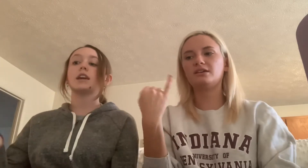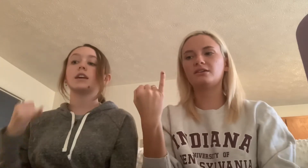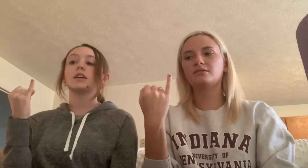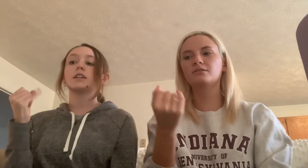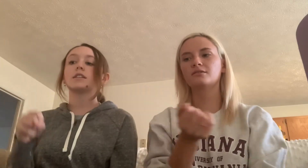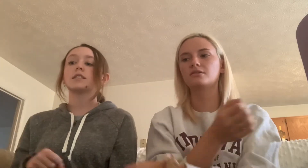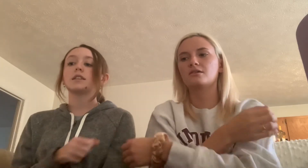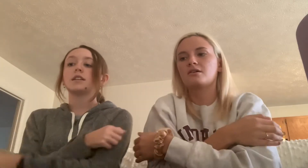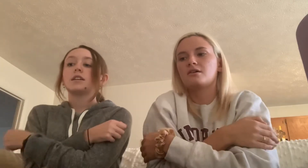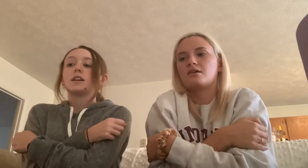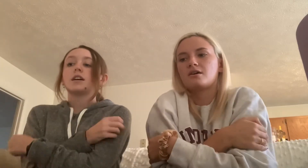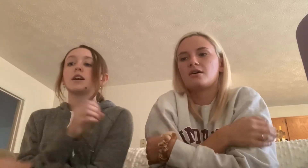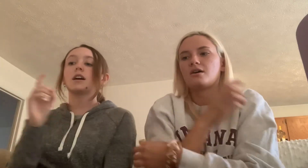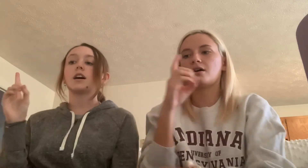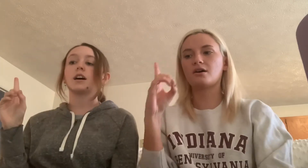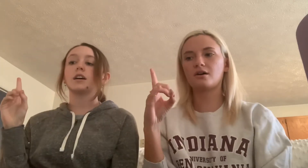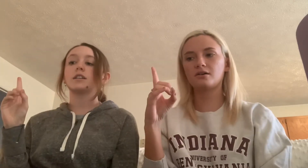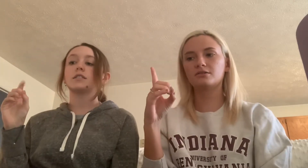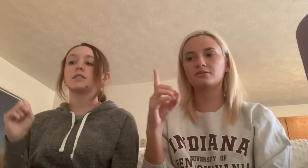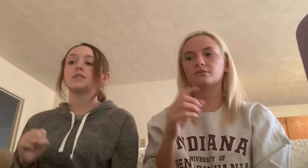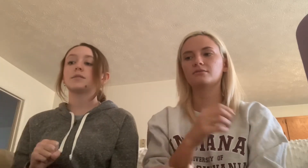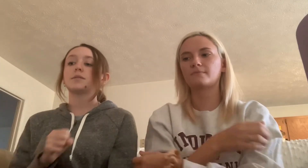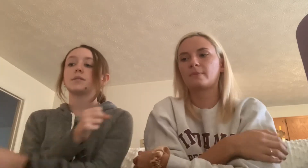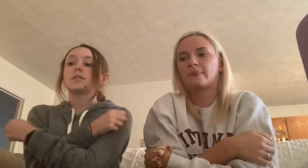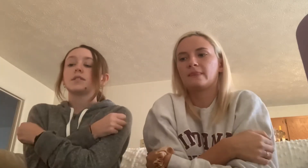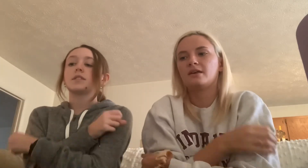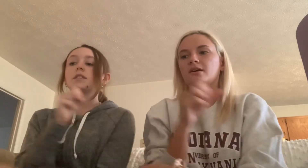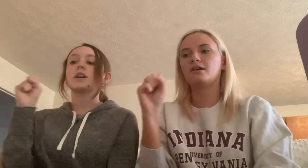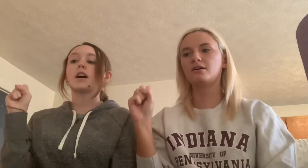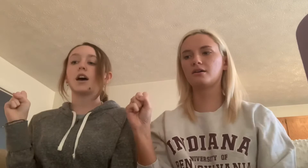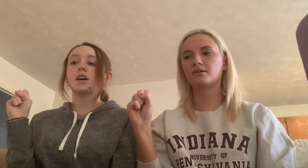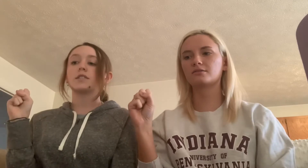hugging, hugged, hugs.